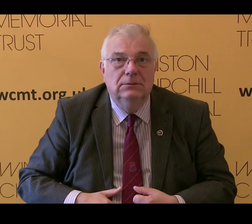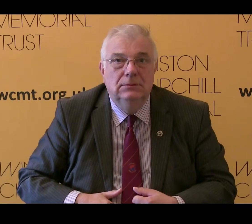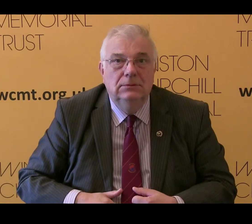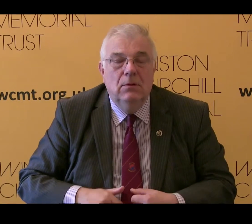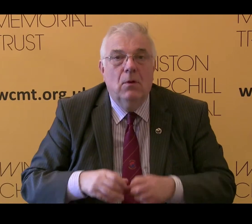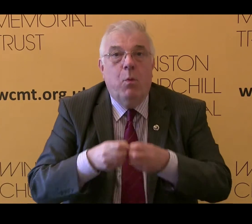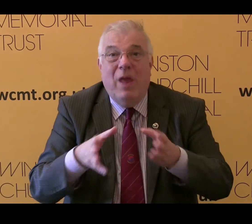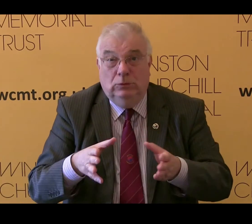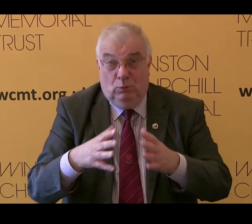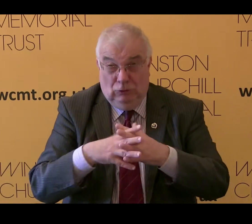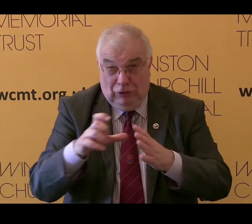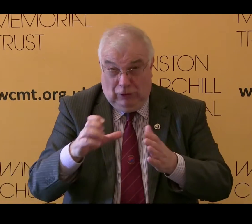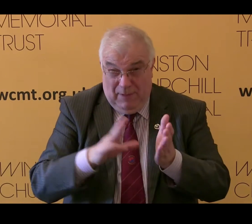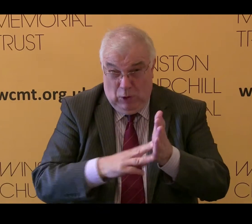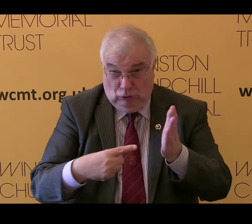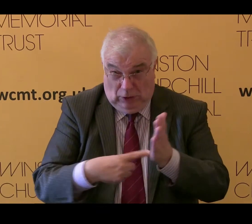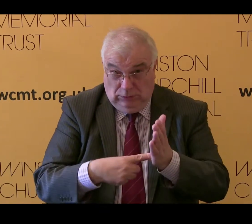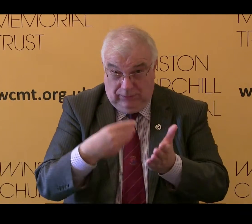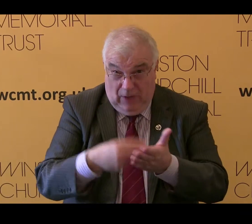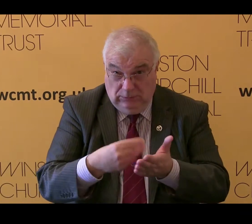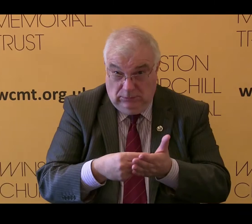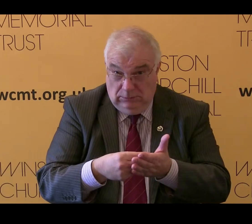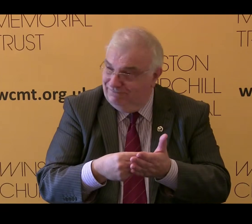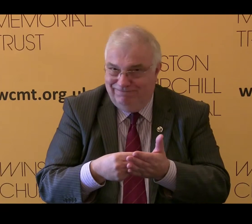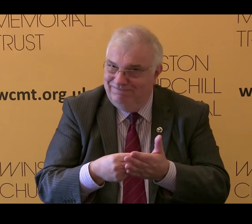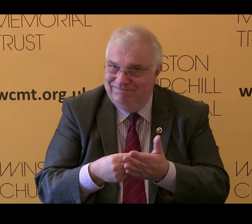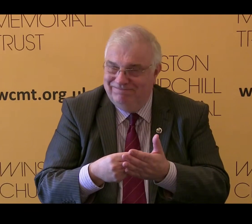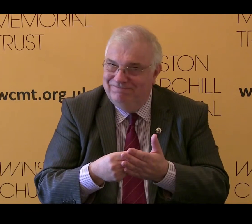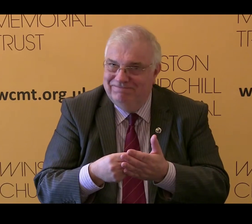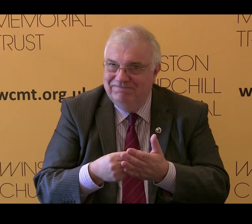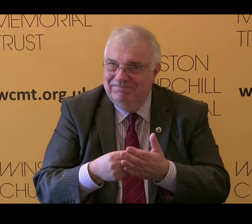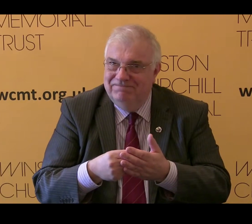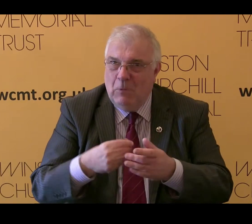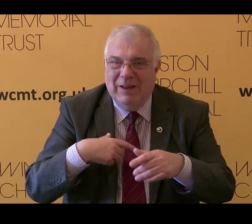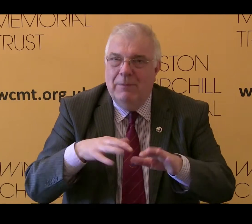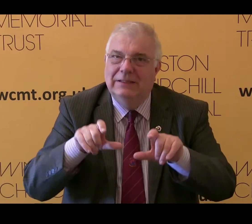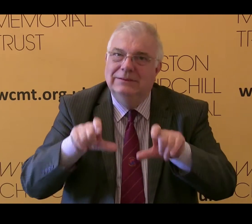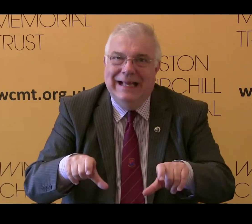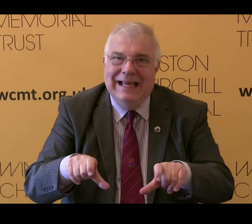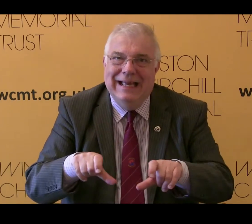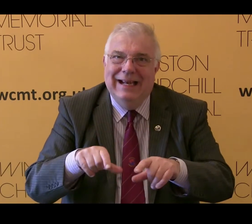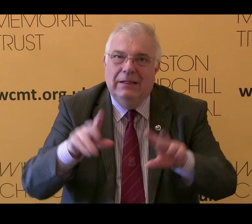the Memorial Trust Fund, I think we would still be stuck in the Stone Age in many ways.